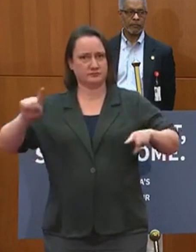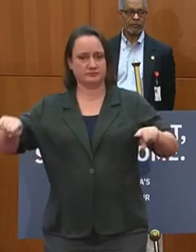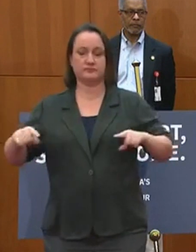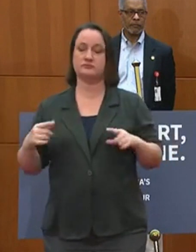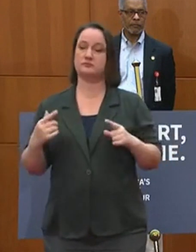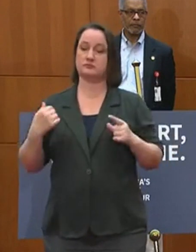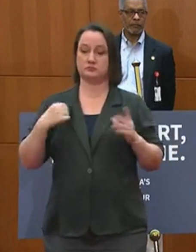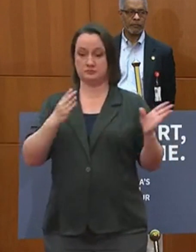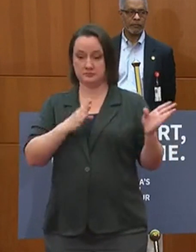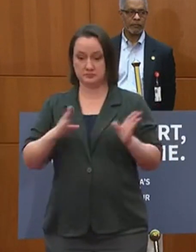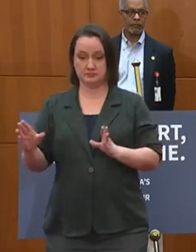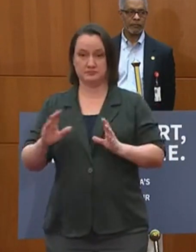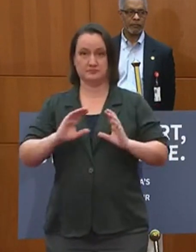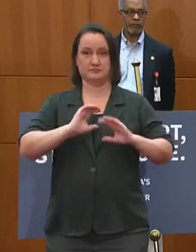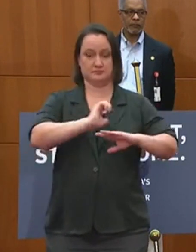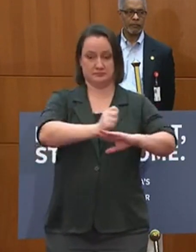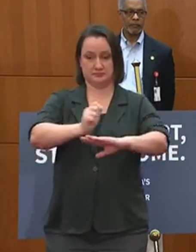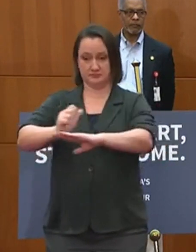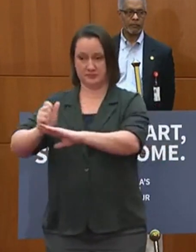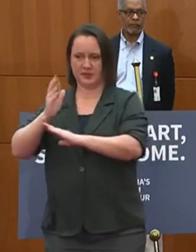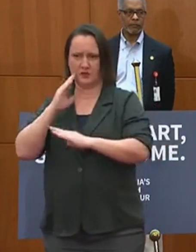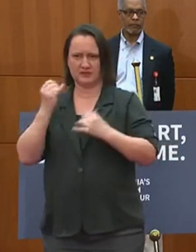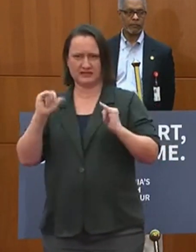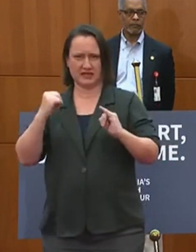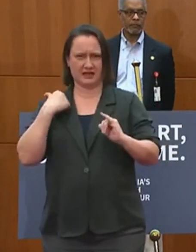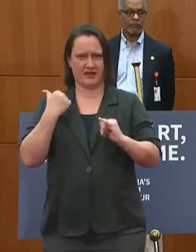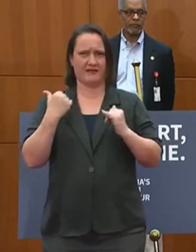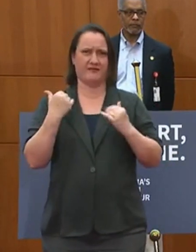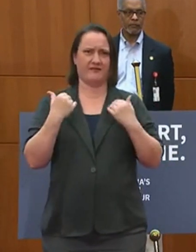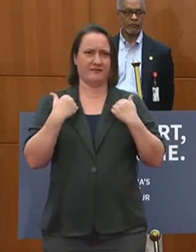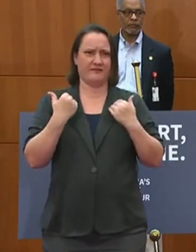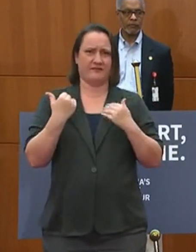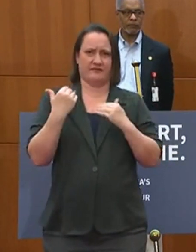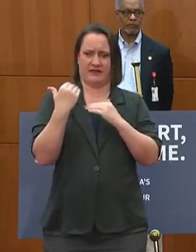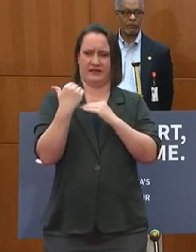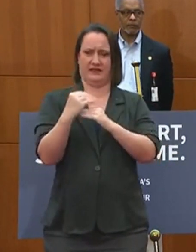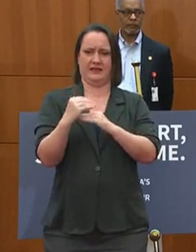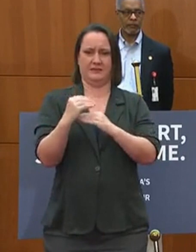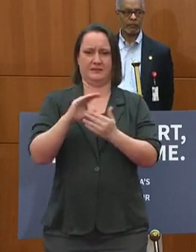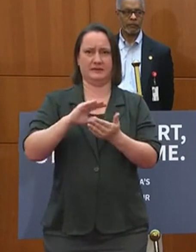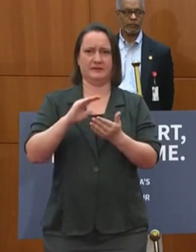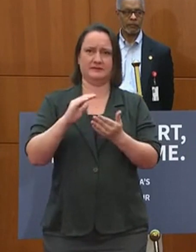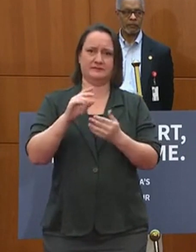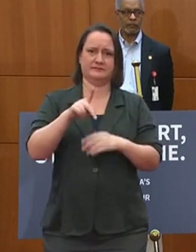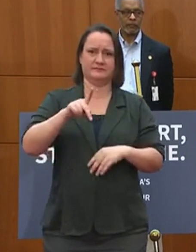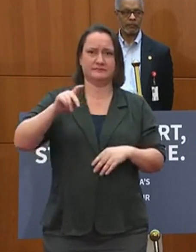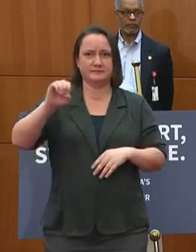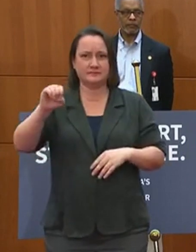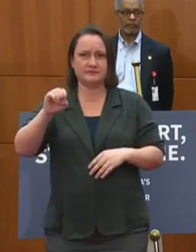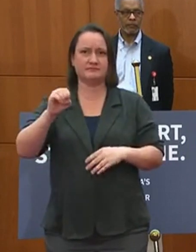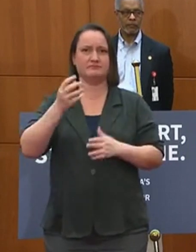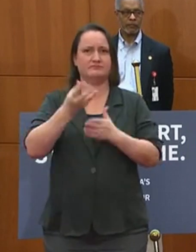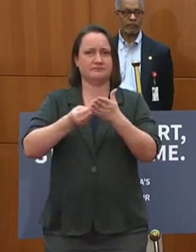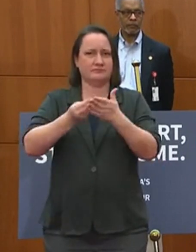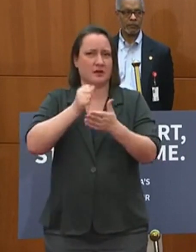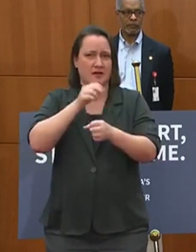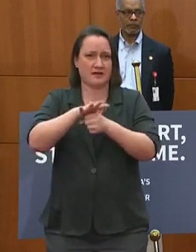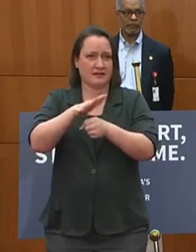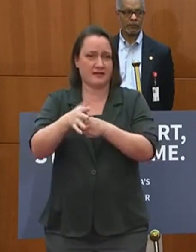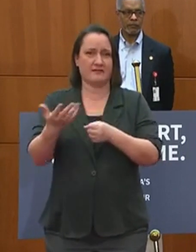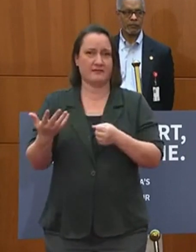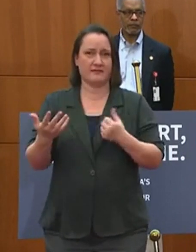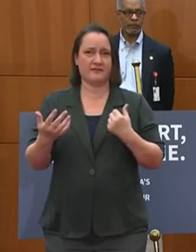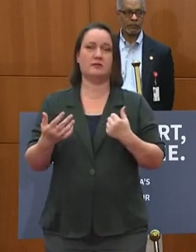and we organize them, aren't we still going to have the limiting issue of personal protective equipment? And the answer